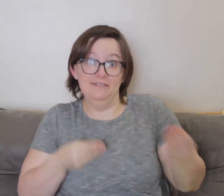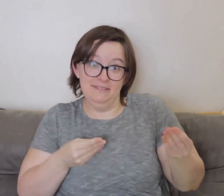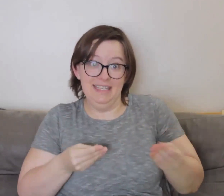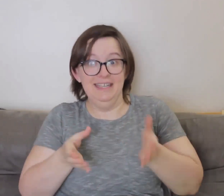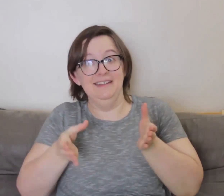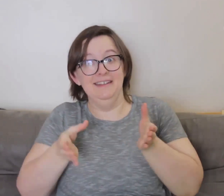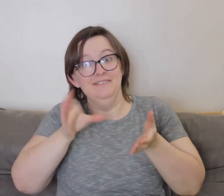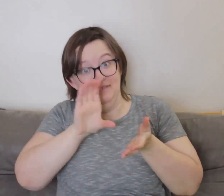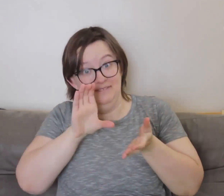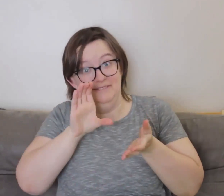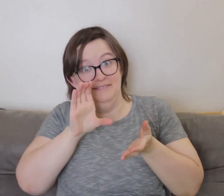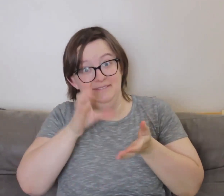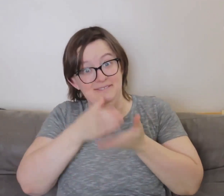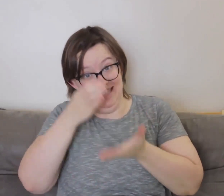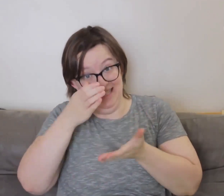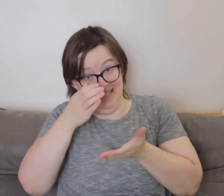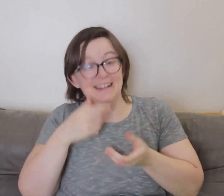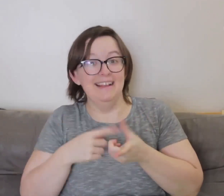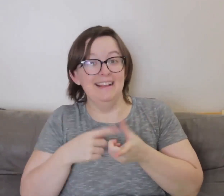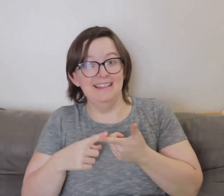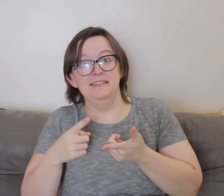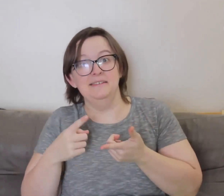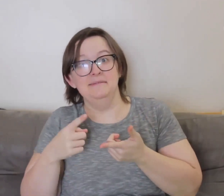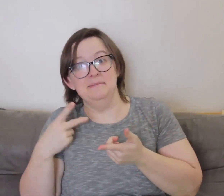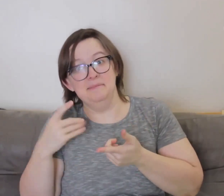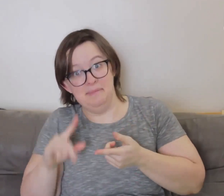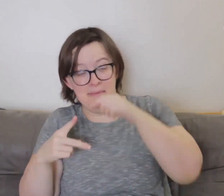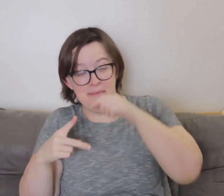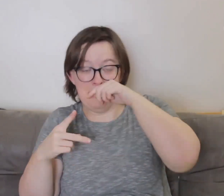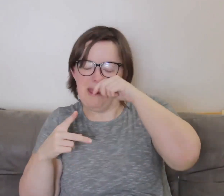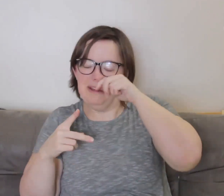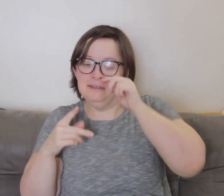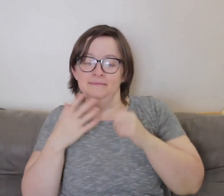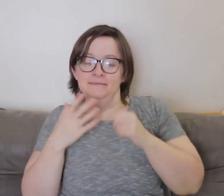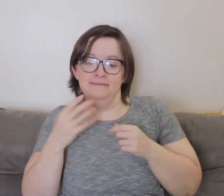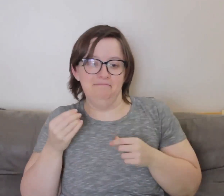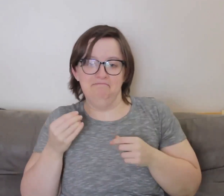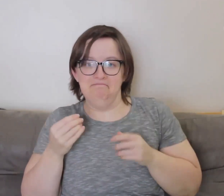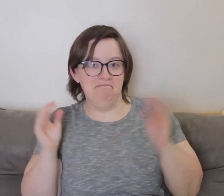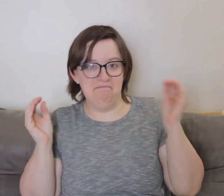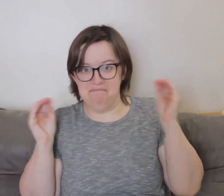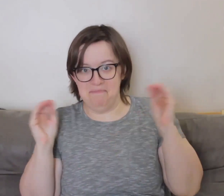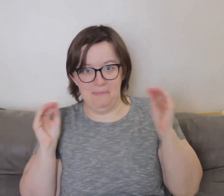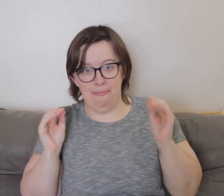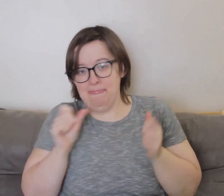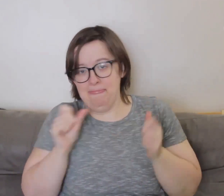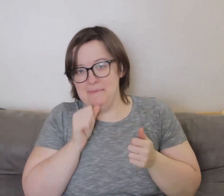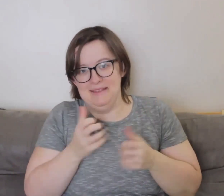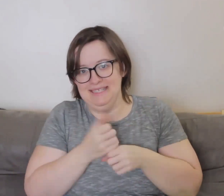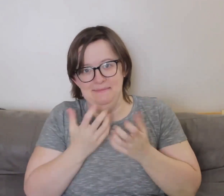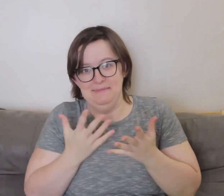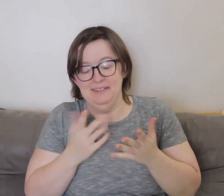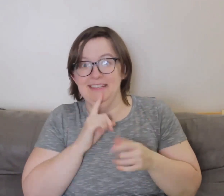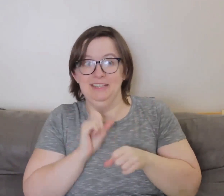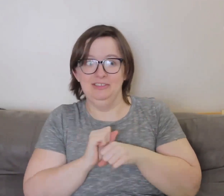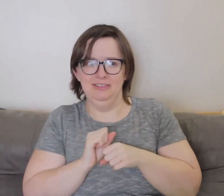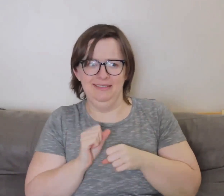and once I was diagnosed with IGT, I started to try triple feeding. And even that was just not